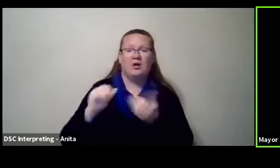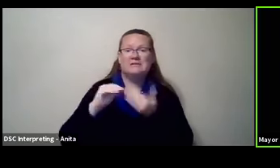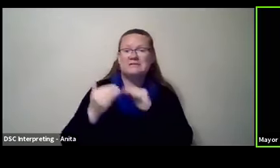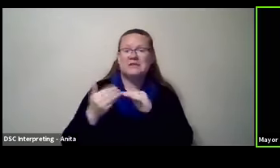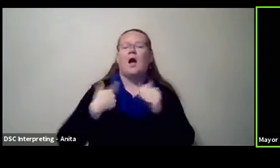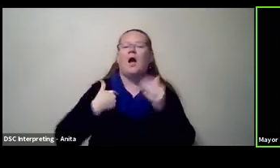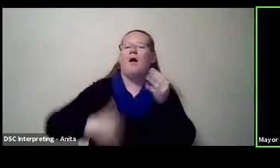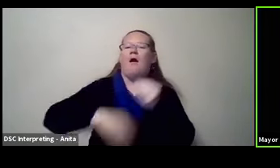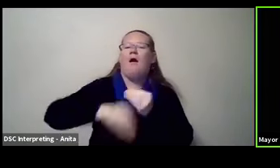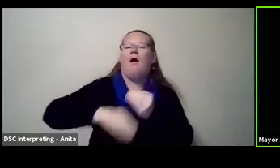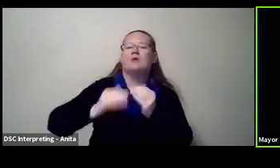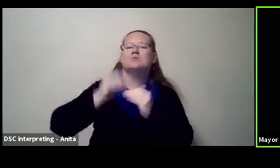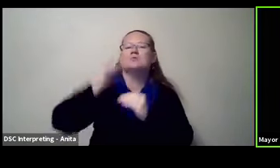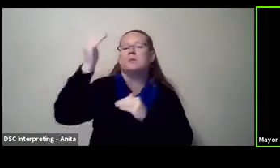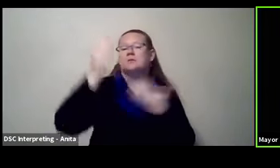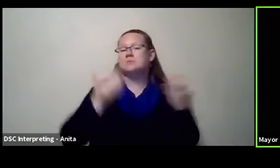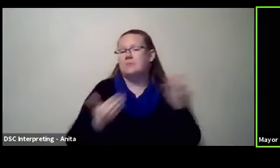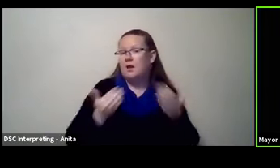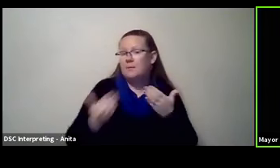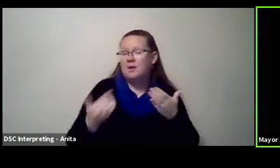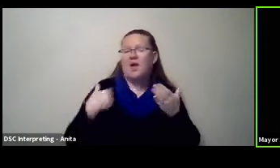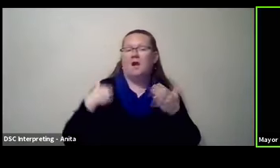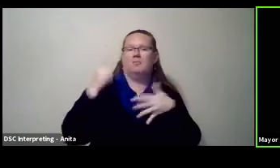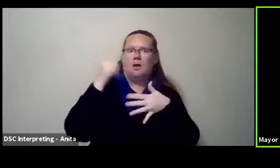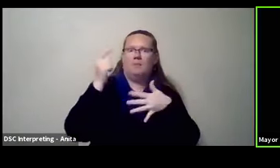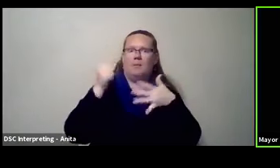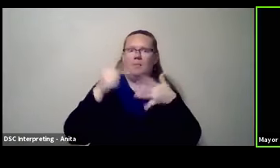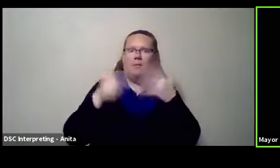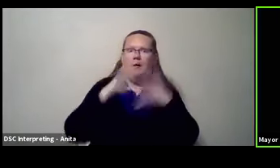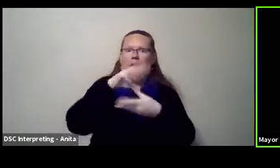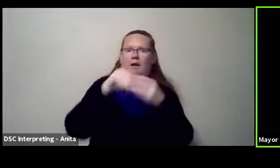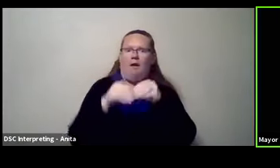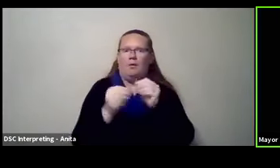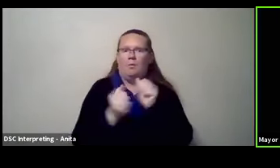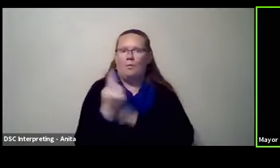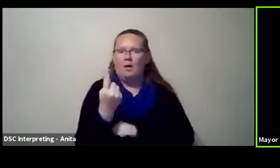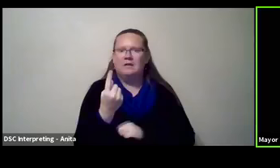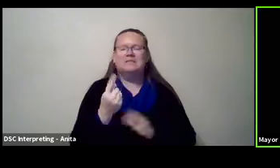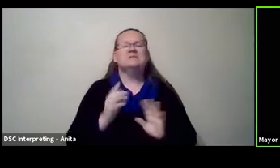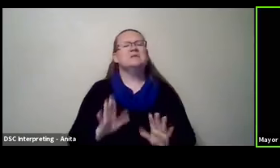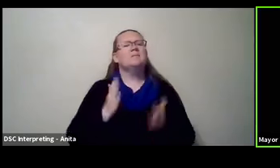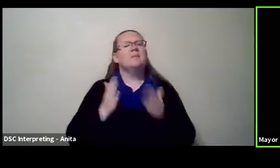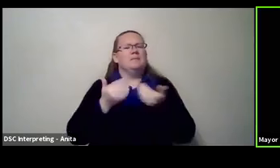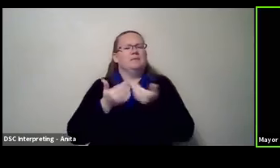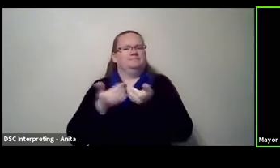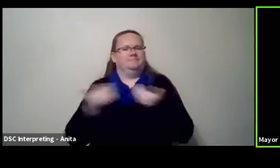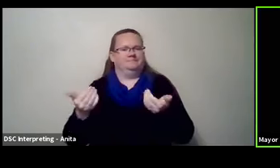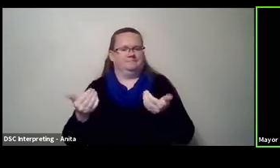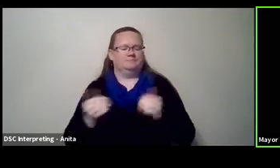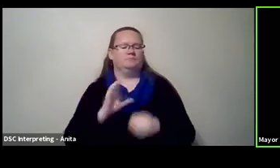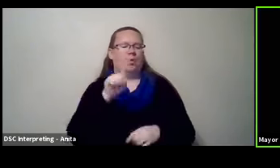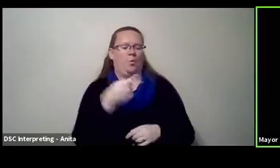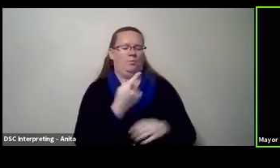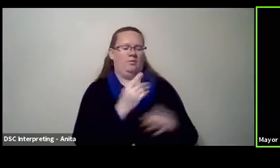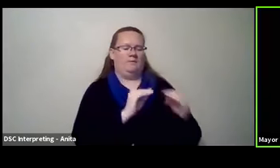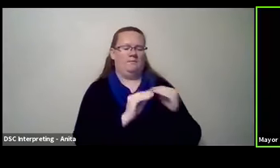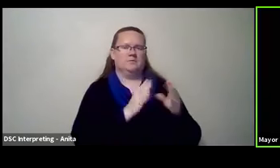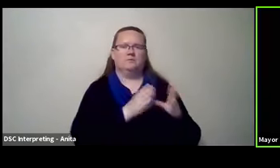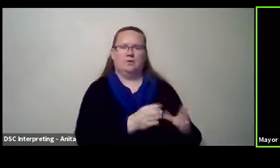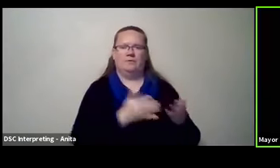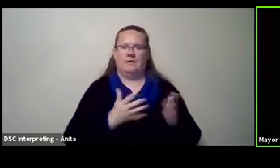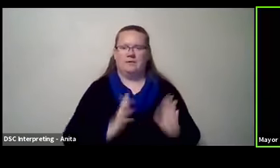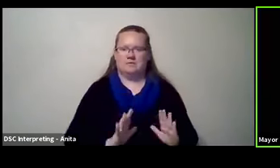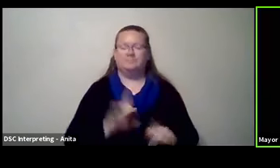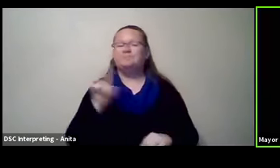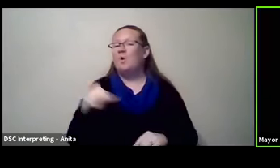uh, in the, in, in the mix. Okay. Maybe it's just roads or maybe it's just parks,